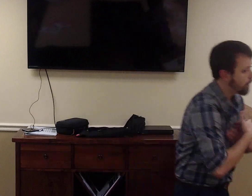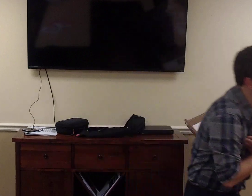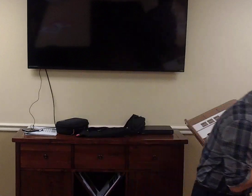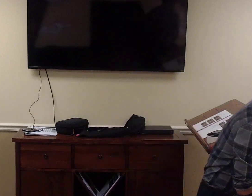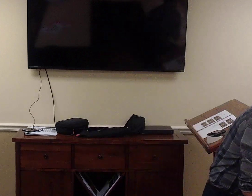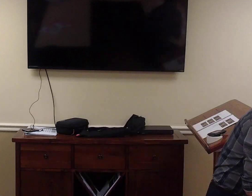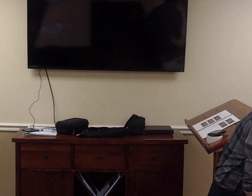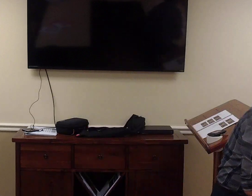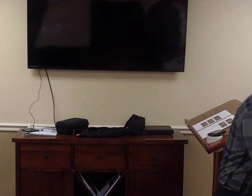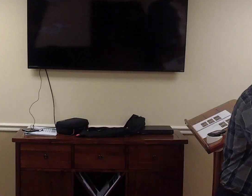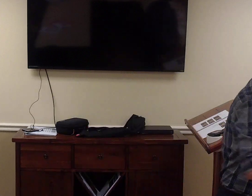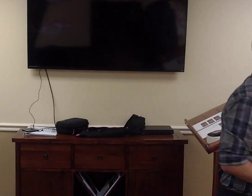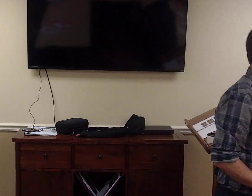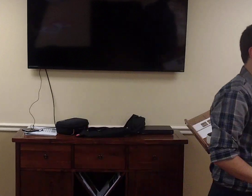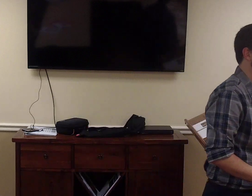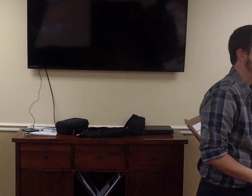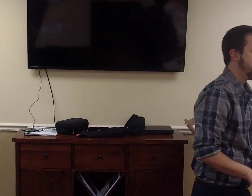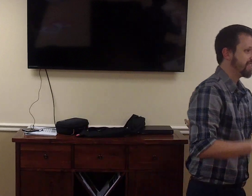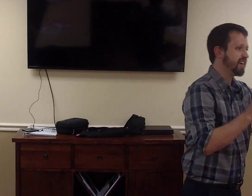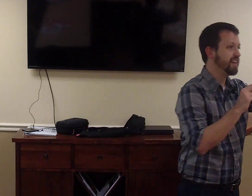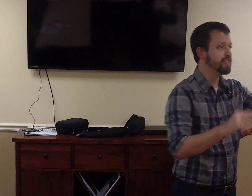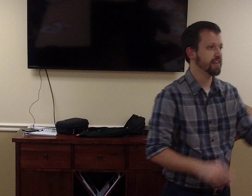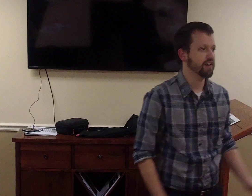bothering me. Like that. So I can say, Ethan,